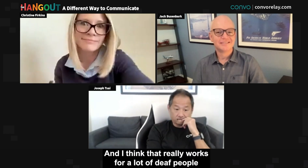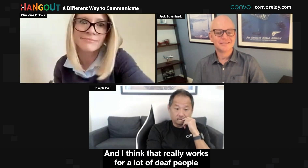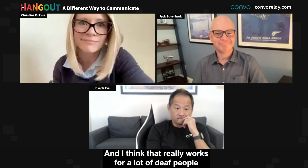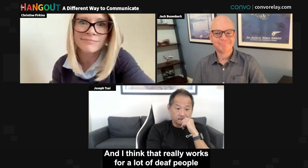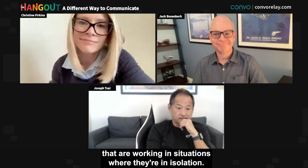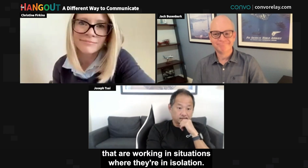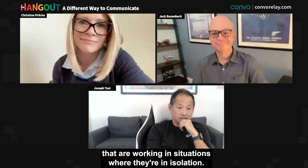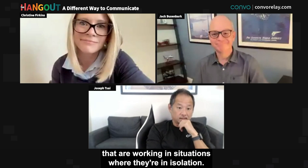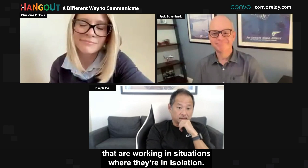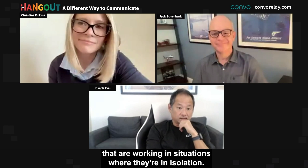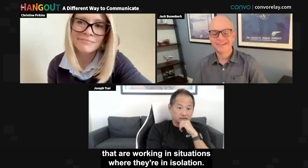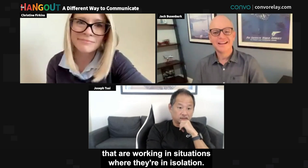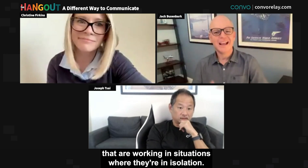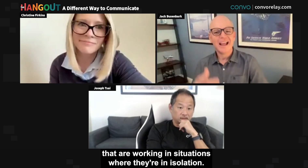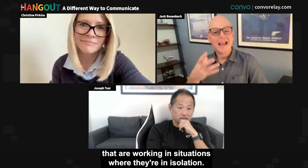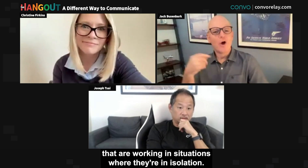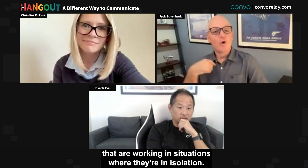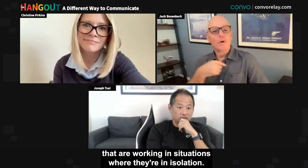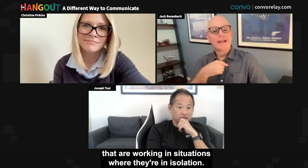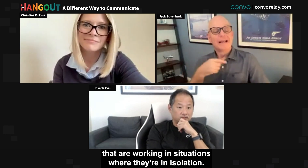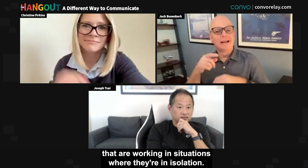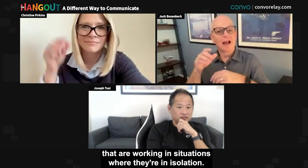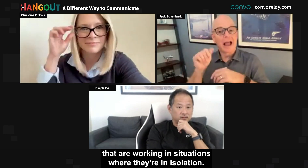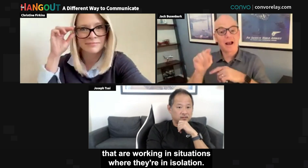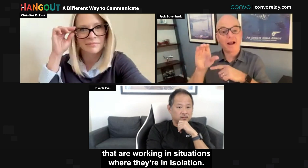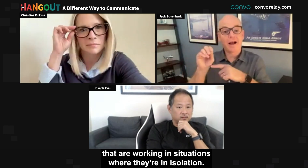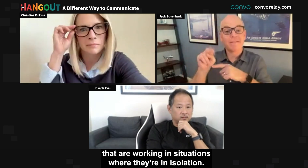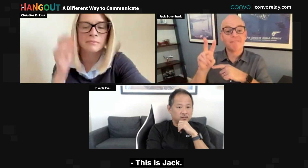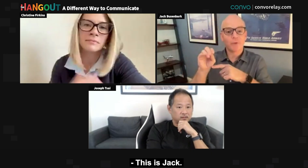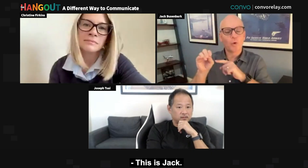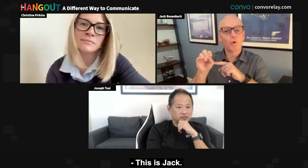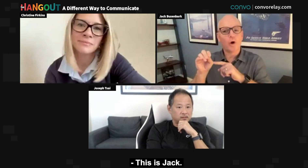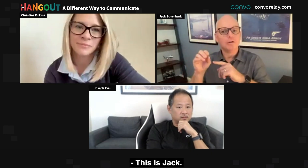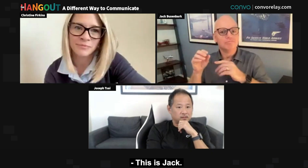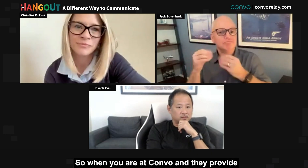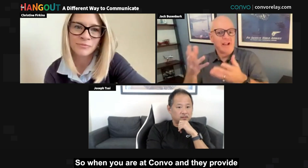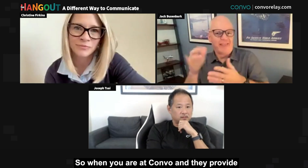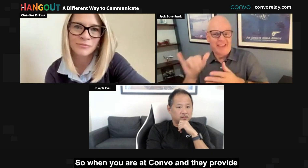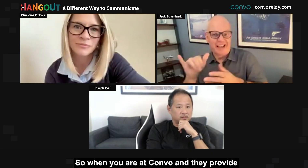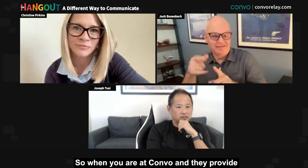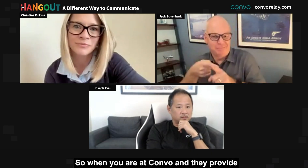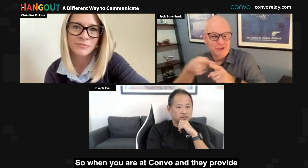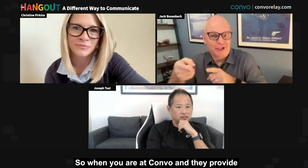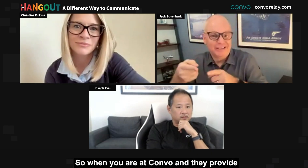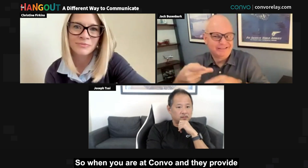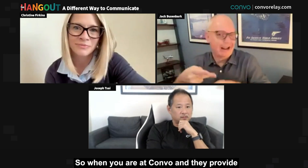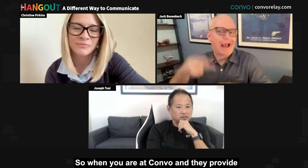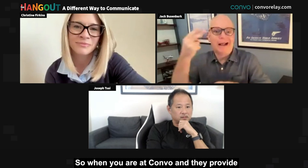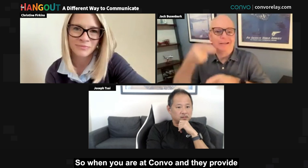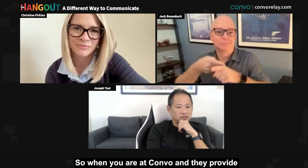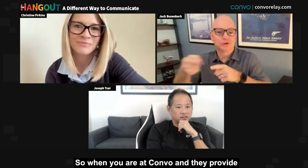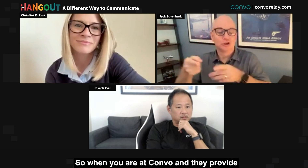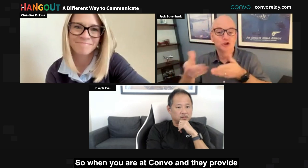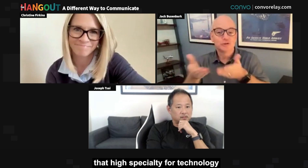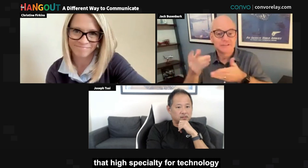people that are working in situations where they're in isolation. This is Jack. So when we're at Convo, and they provide that